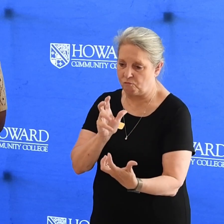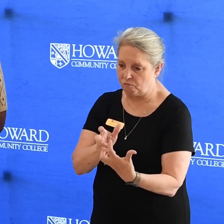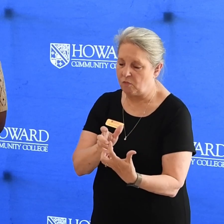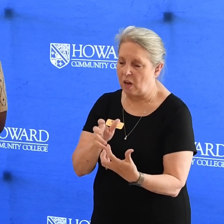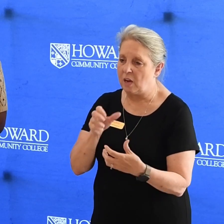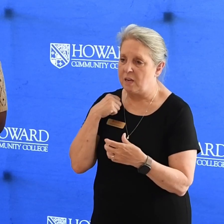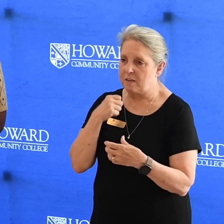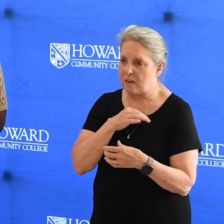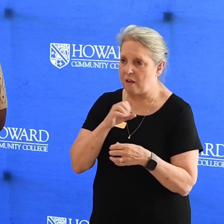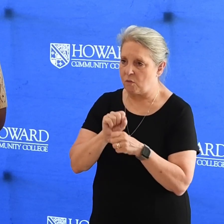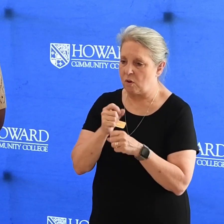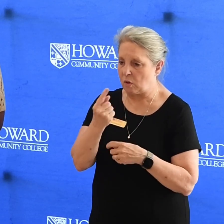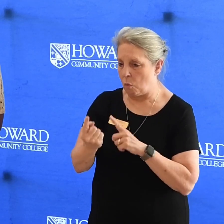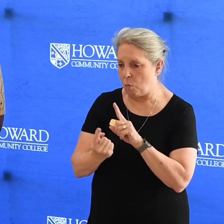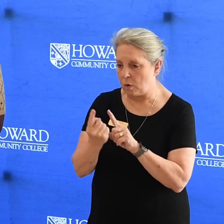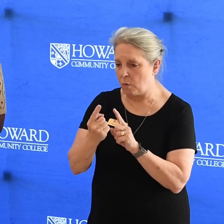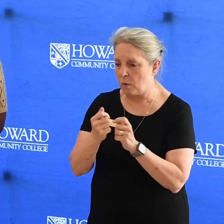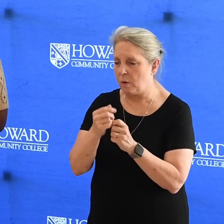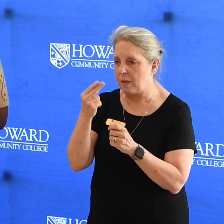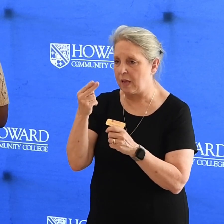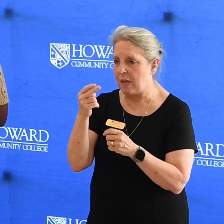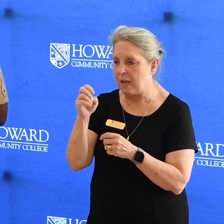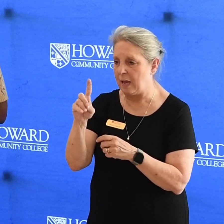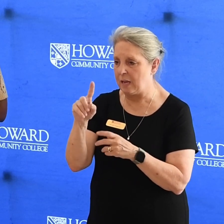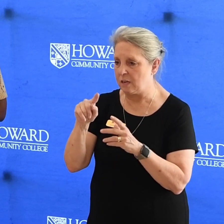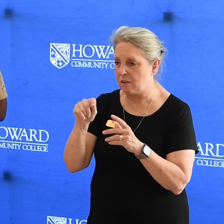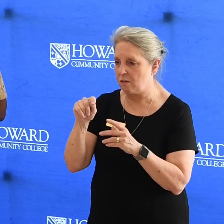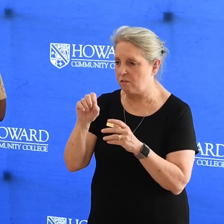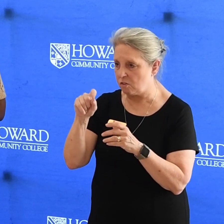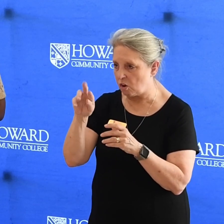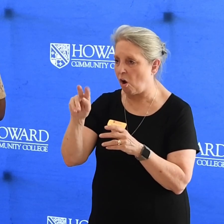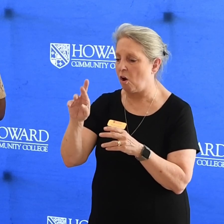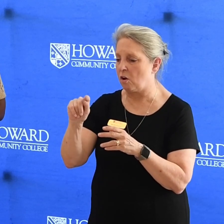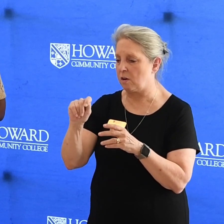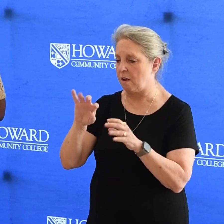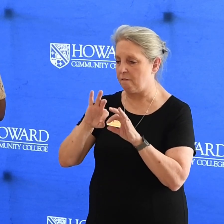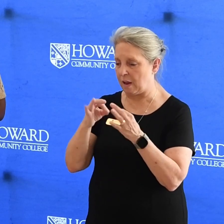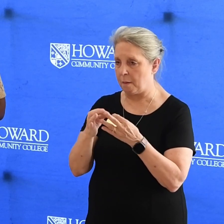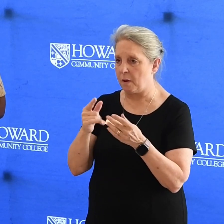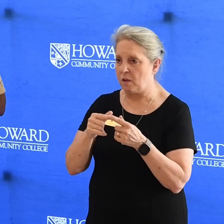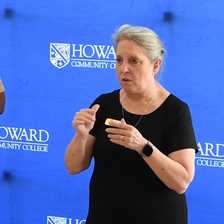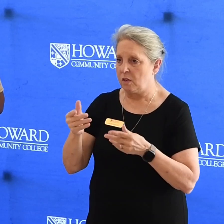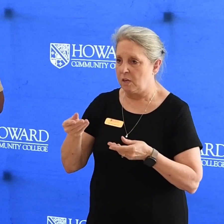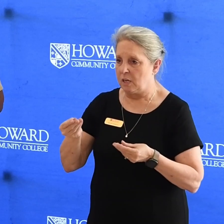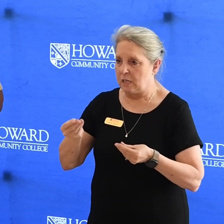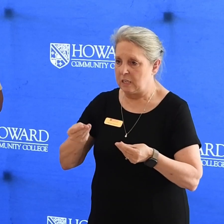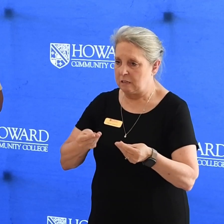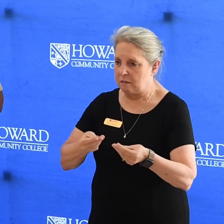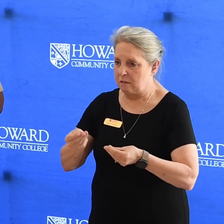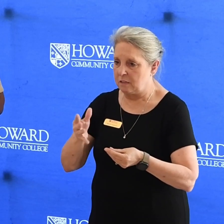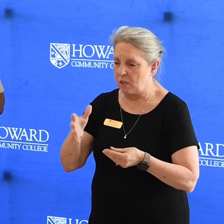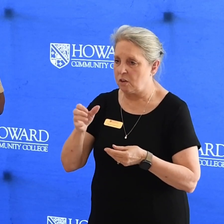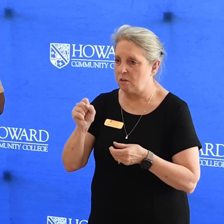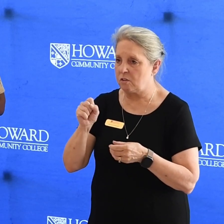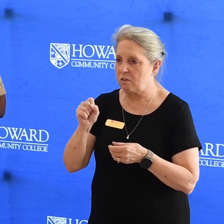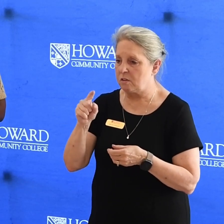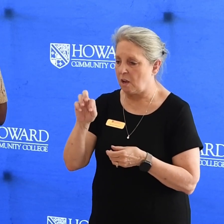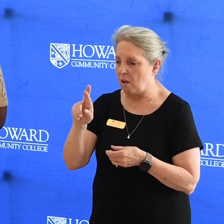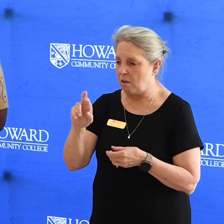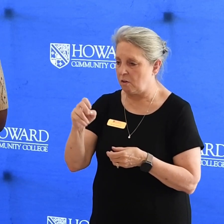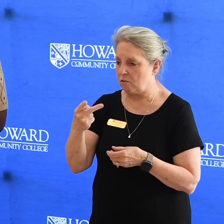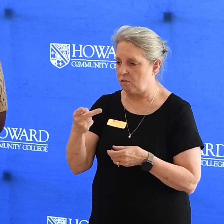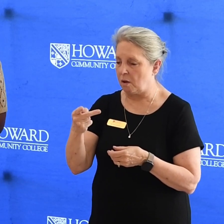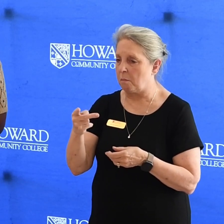works also one-on-one with Head Start families to navigate Maryland's Child Care Scholarship process